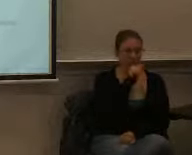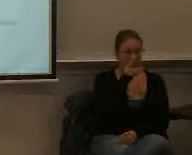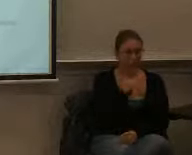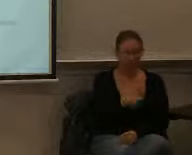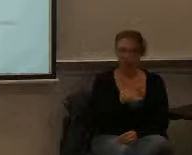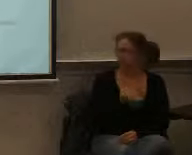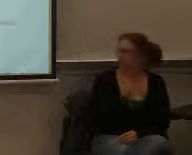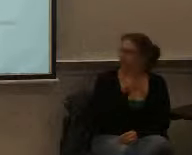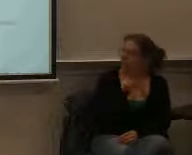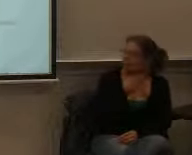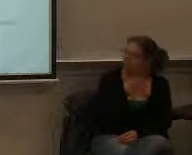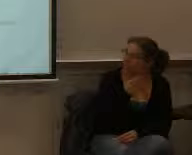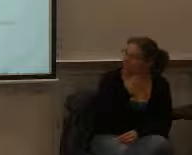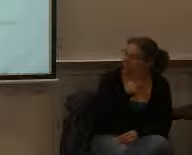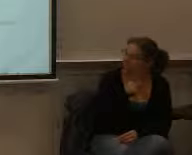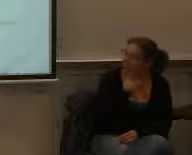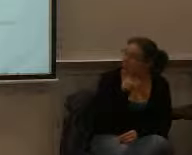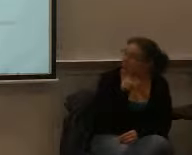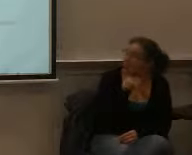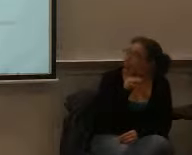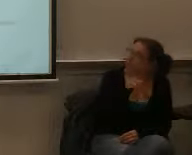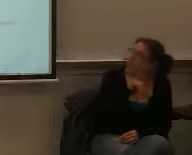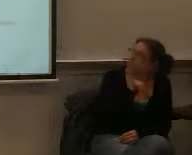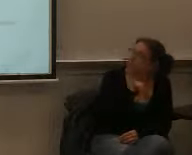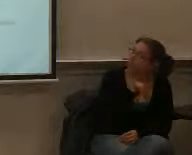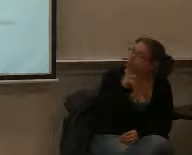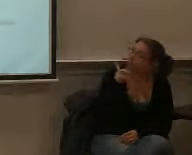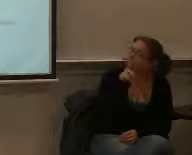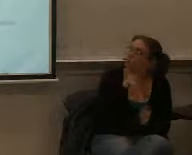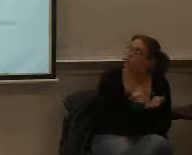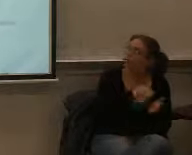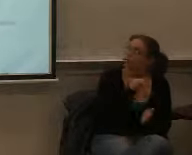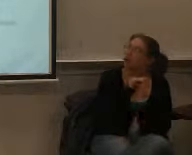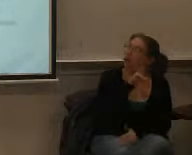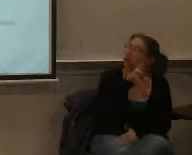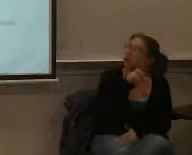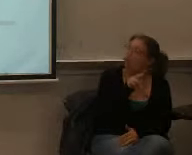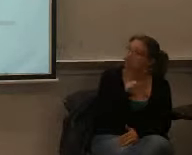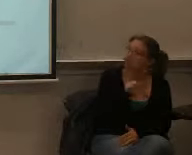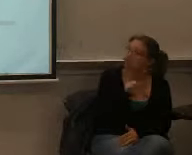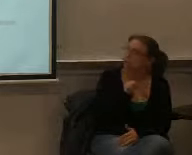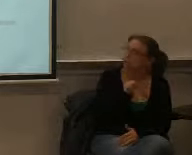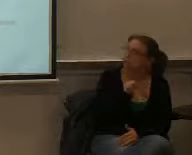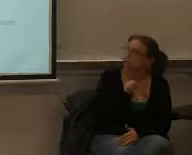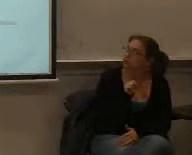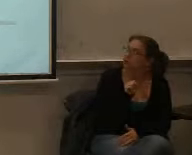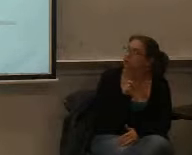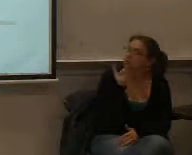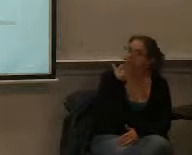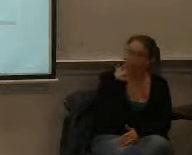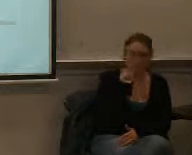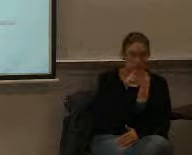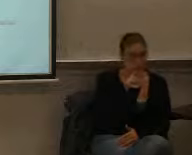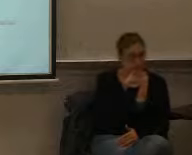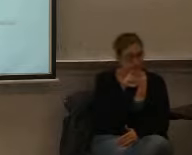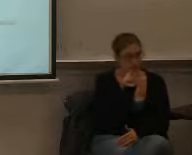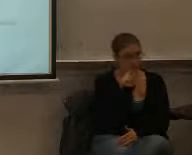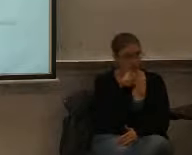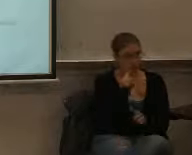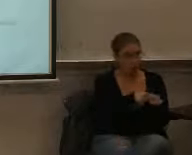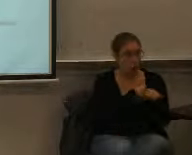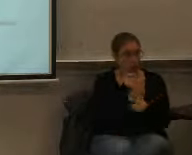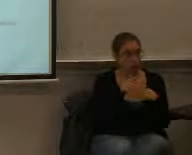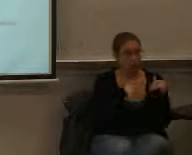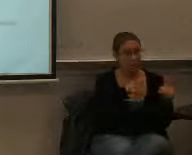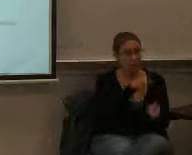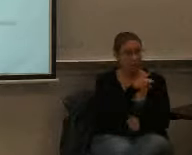lumpolzi. And this is 1,000 microns here, right? So that's actually a millimeter. You can see these things. They're over a millimeter